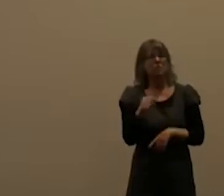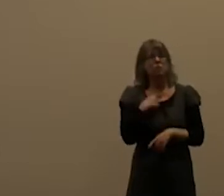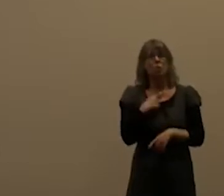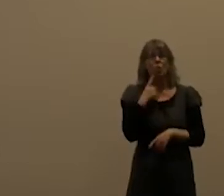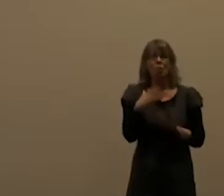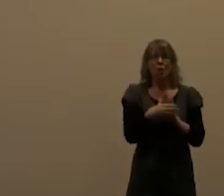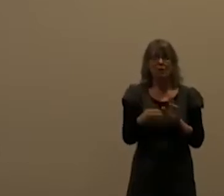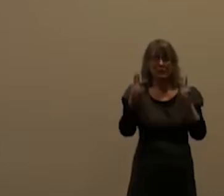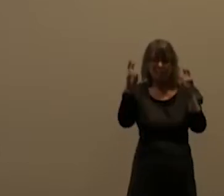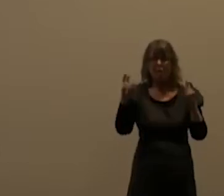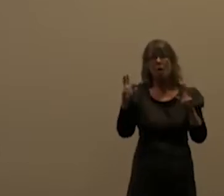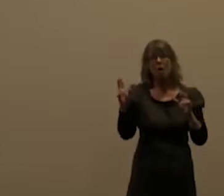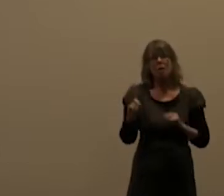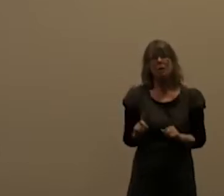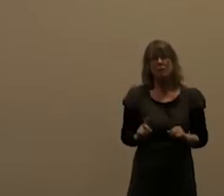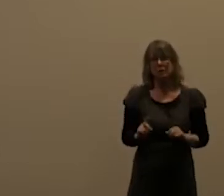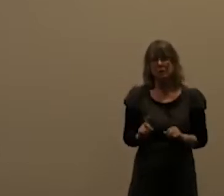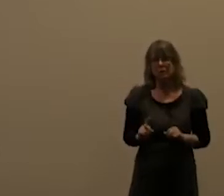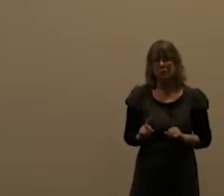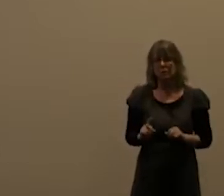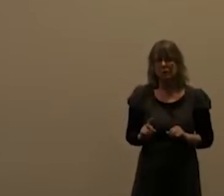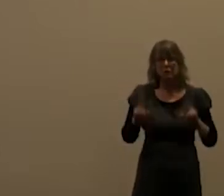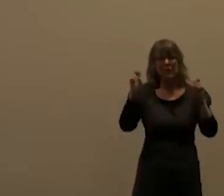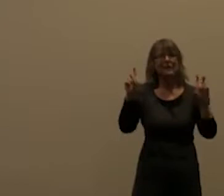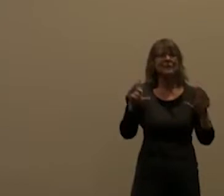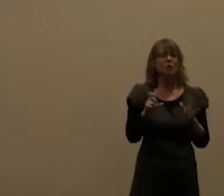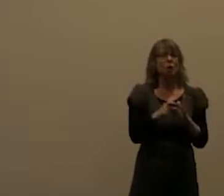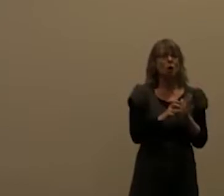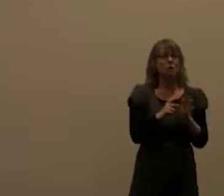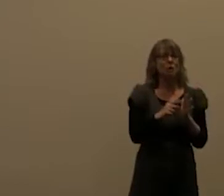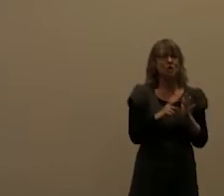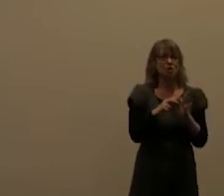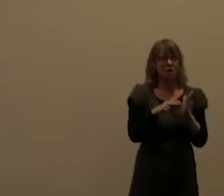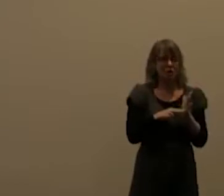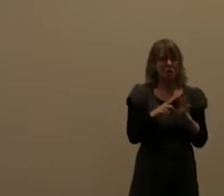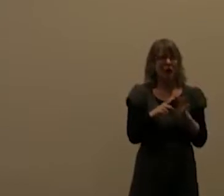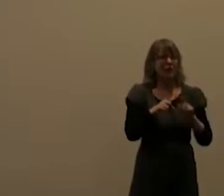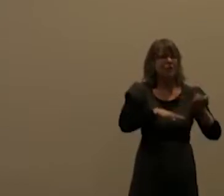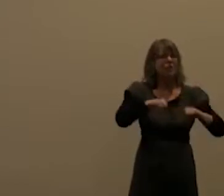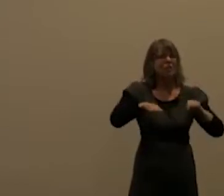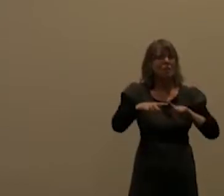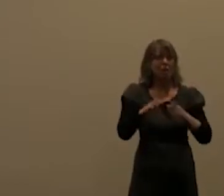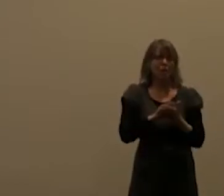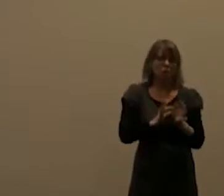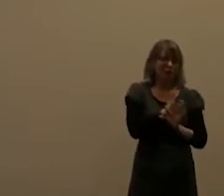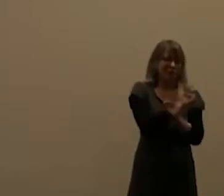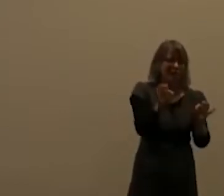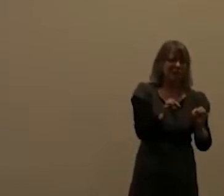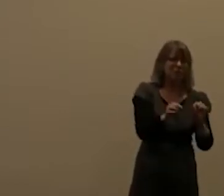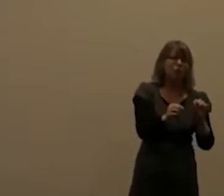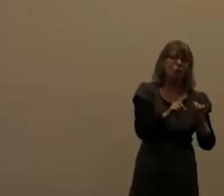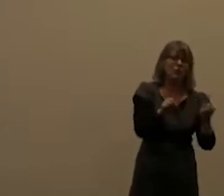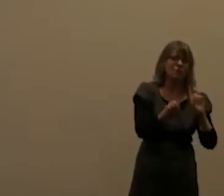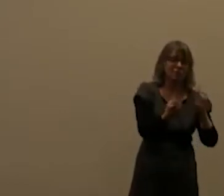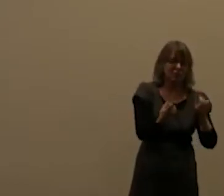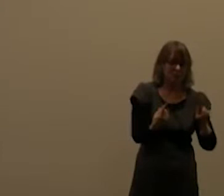sample topics, like this one, a topic with conditions and variables, we can actually ask the user for different inputs. So if I